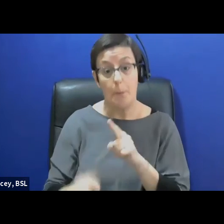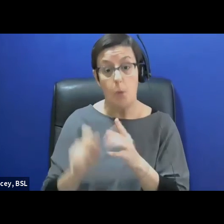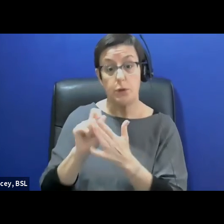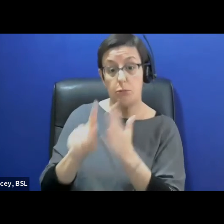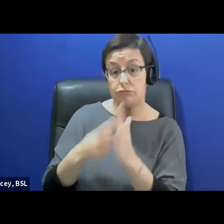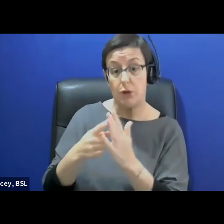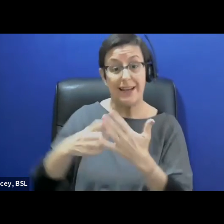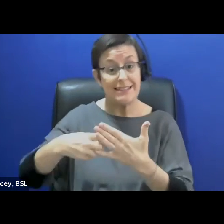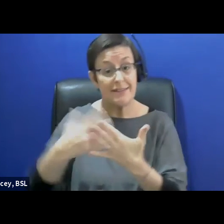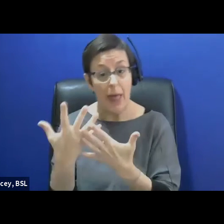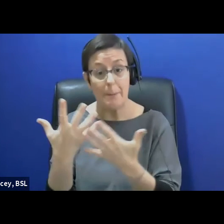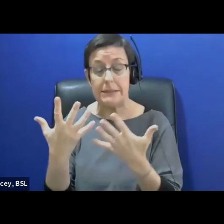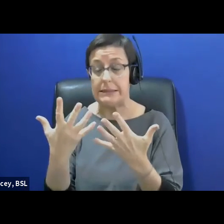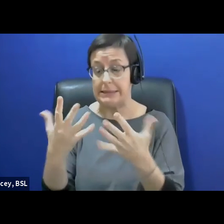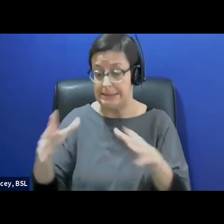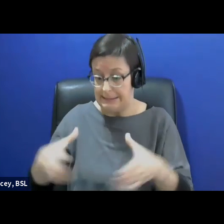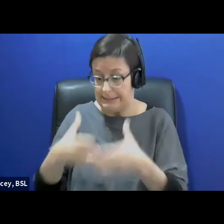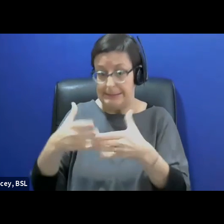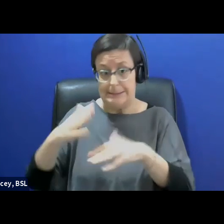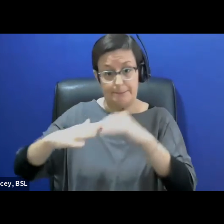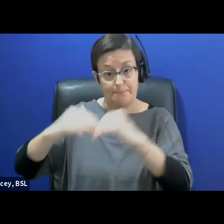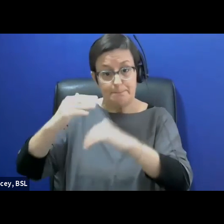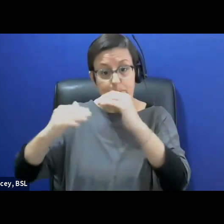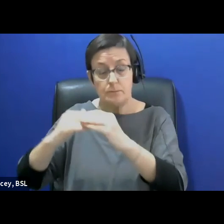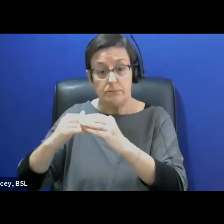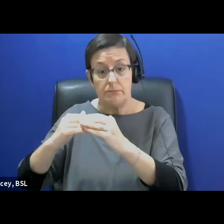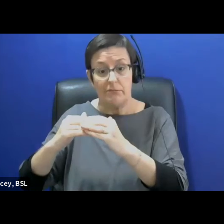inclusive design doesn't come through until